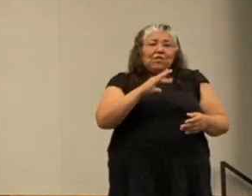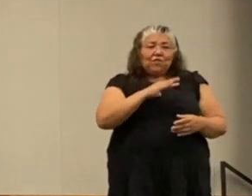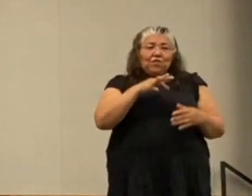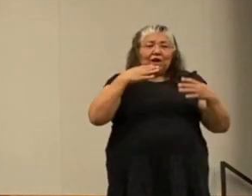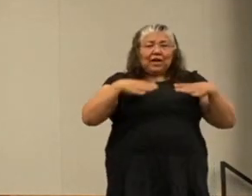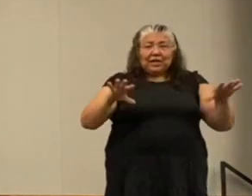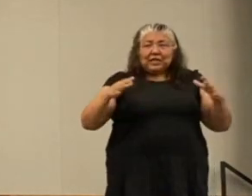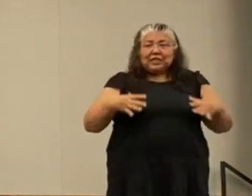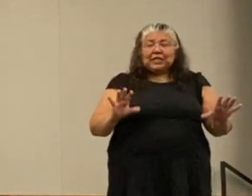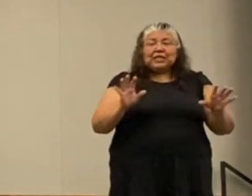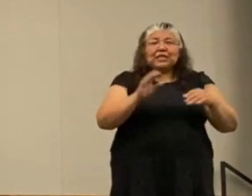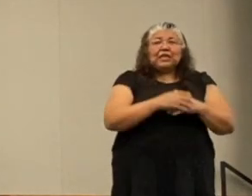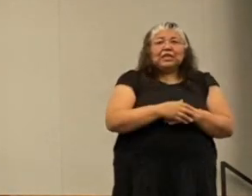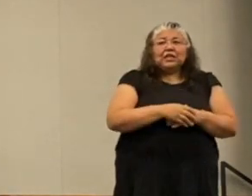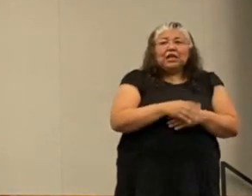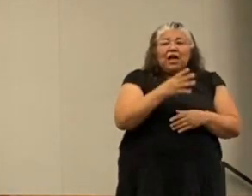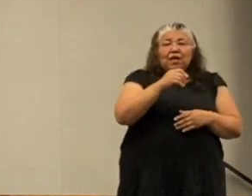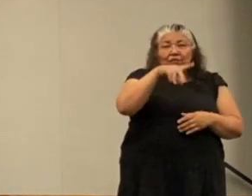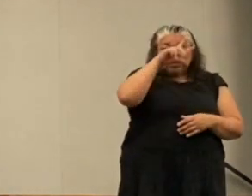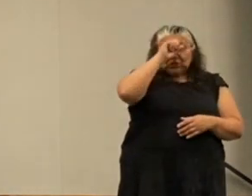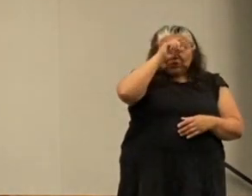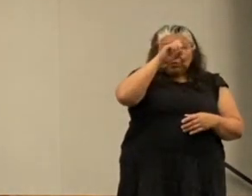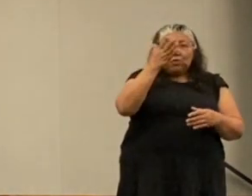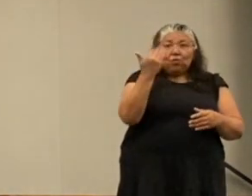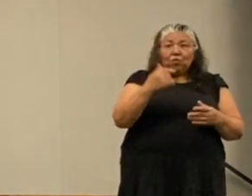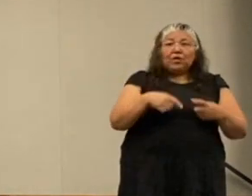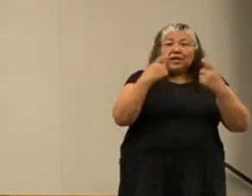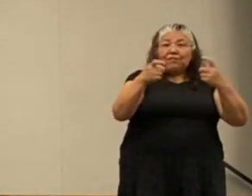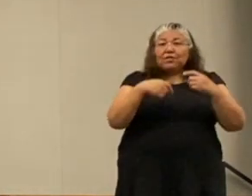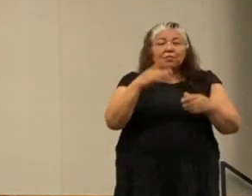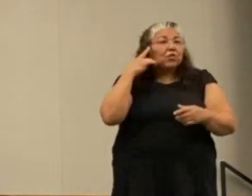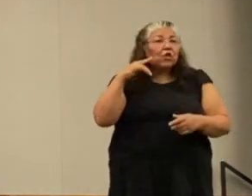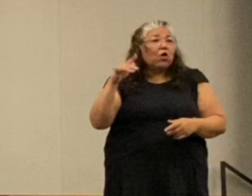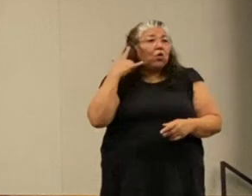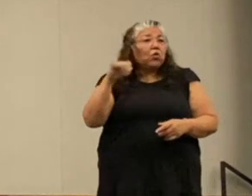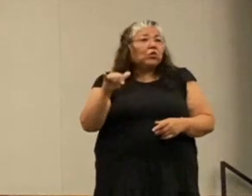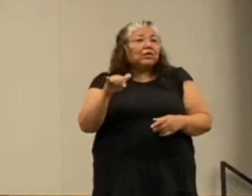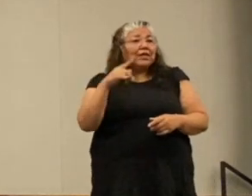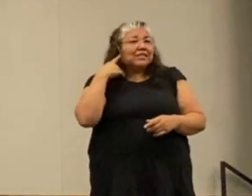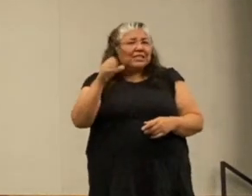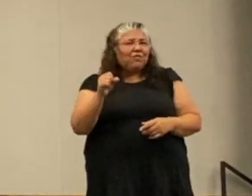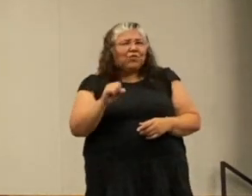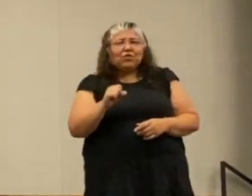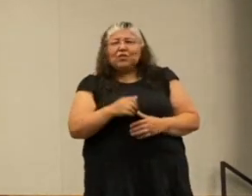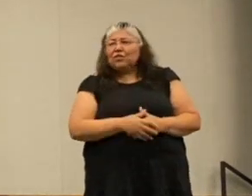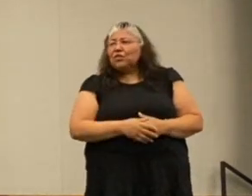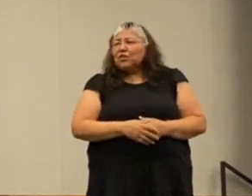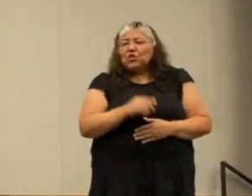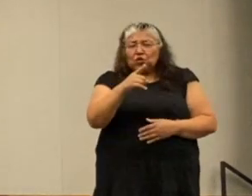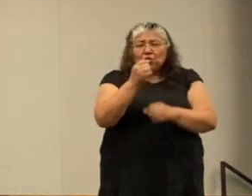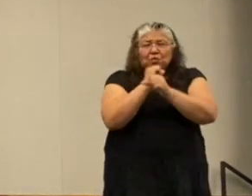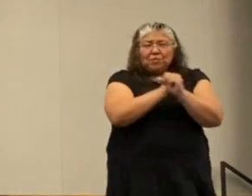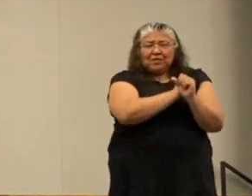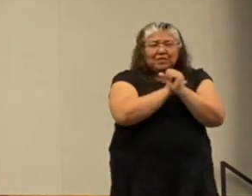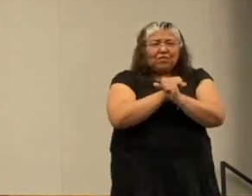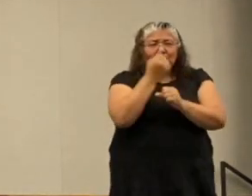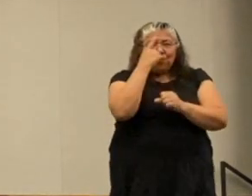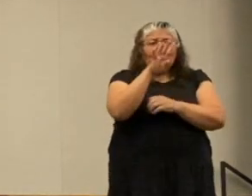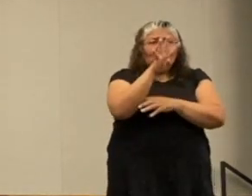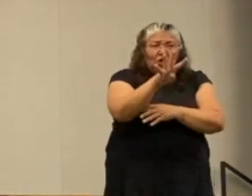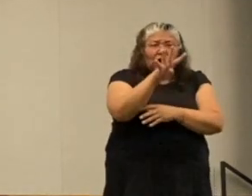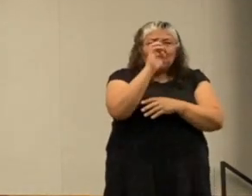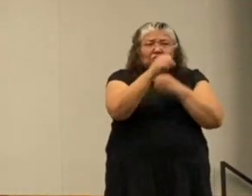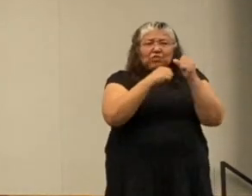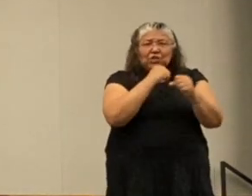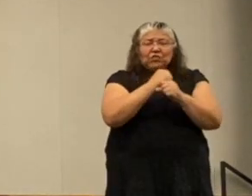bulls, and the Egyptians were actually giving them the gold and silver. Can you imagine? You've been a slave for 400